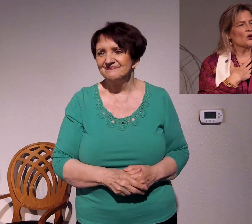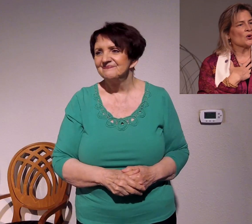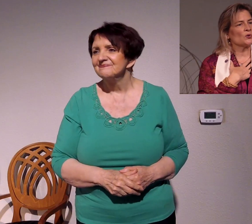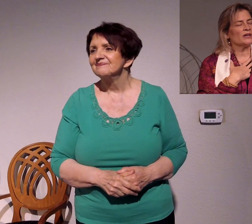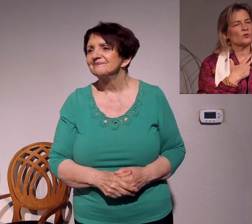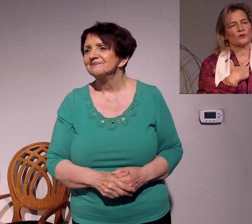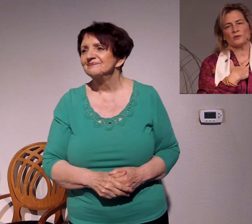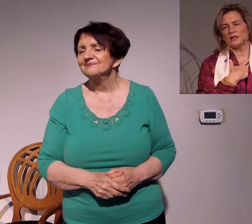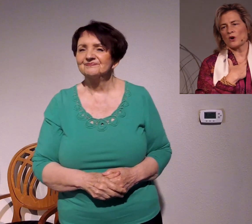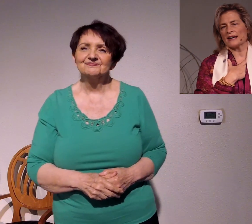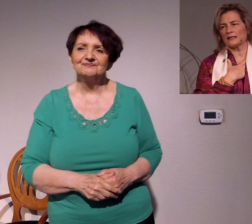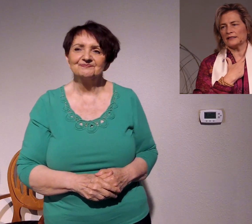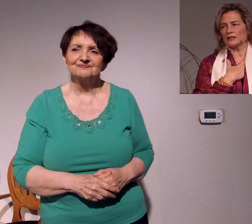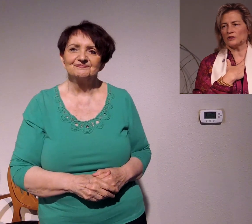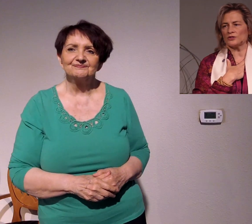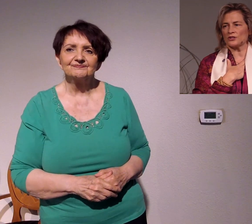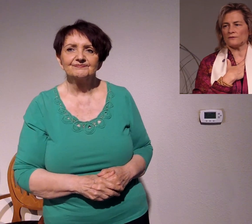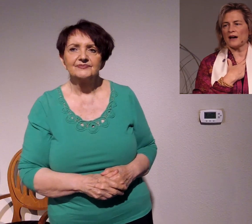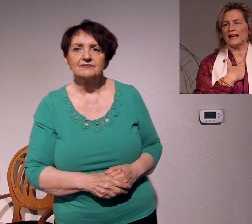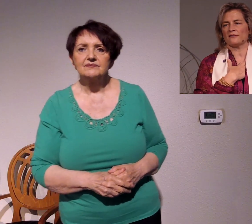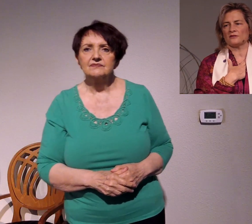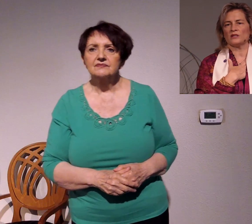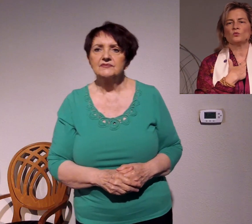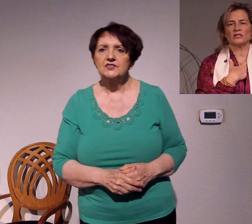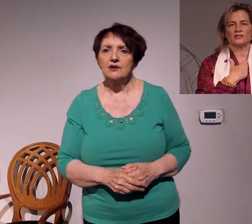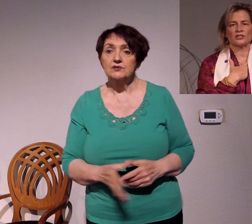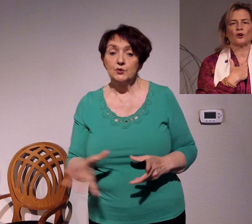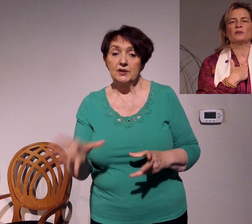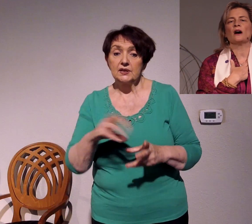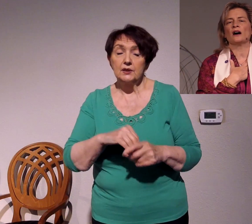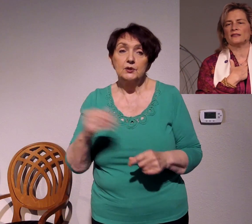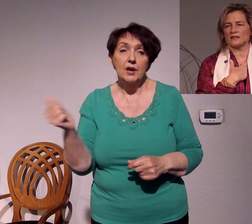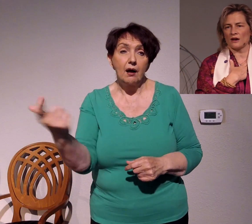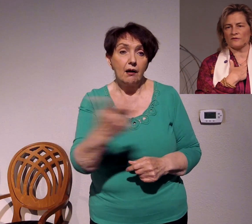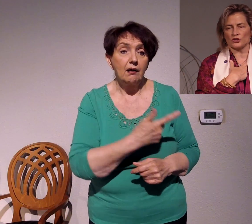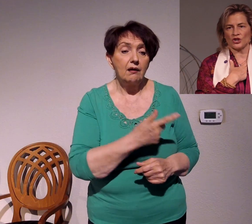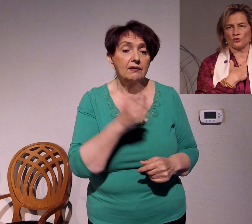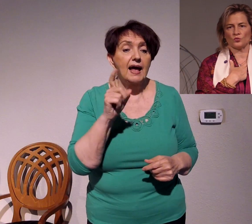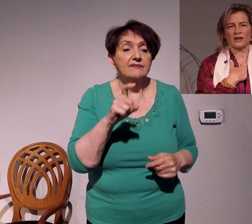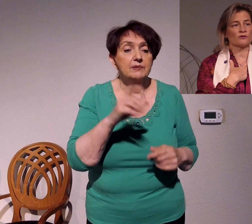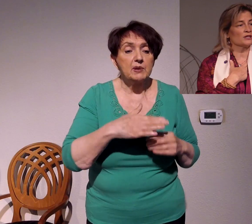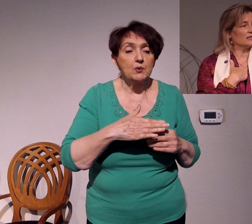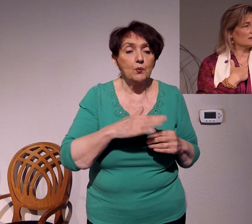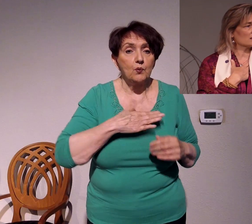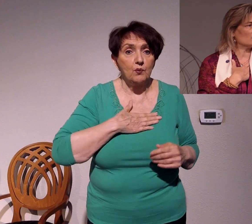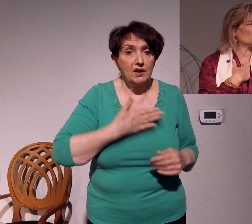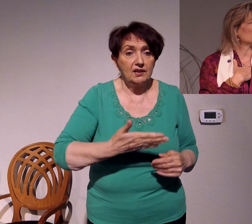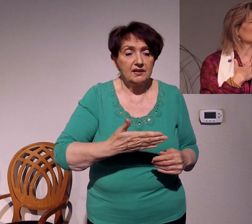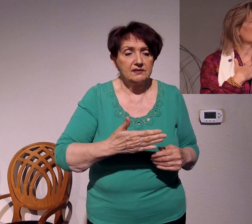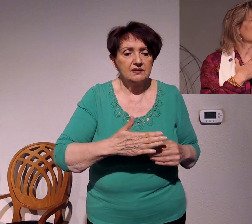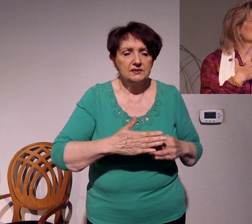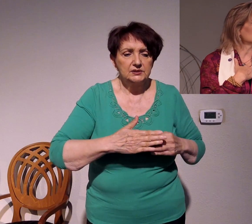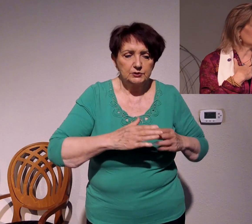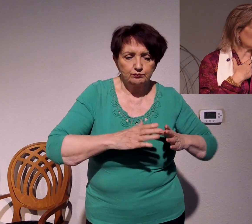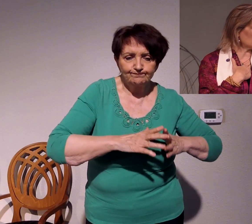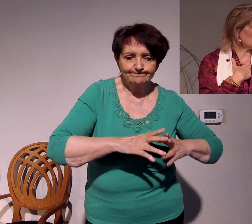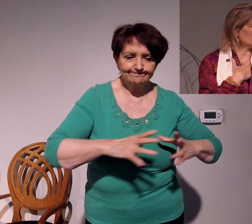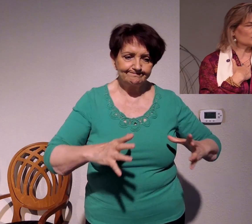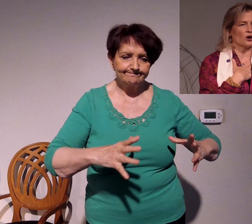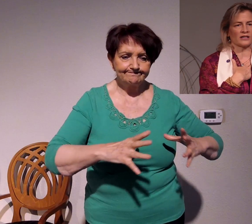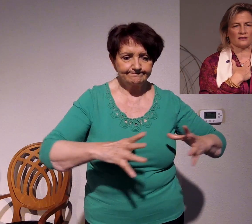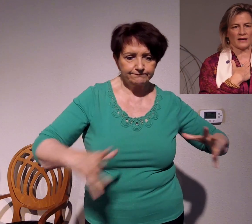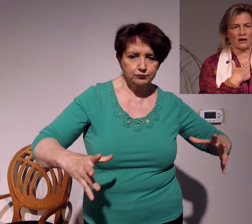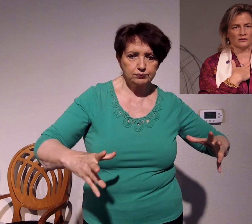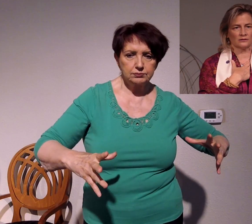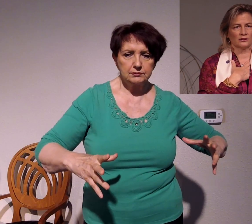And so in order to be radically inclusive, I have to be willing to go beyond this comfort zone, whatever it is, in whatever area of my life